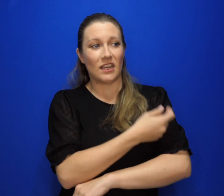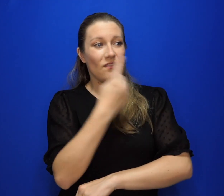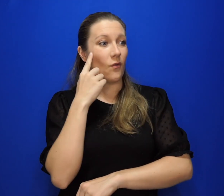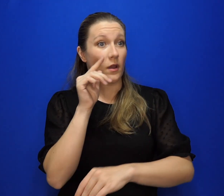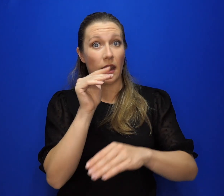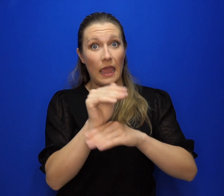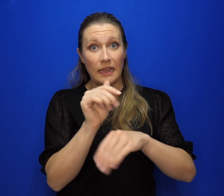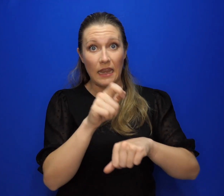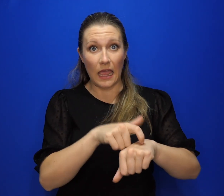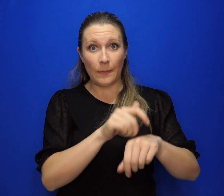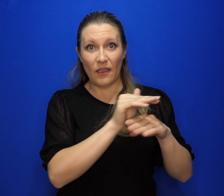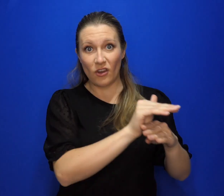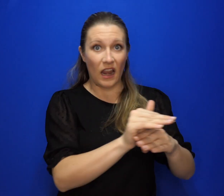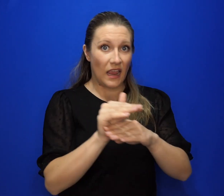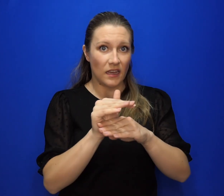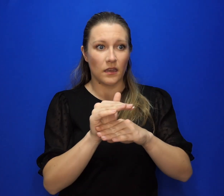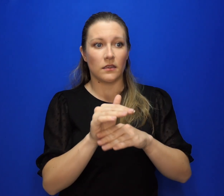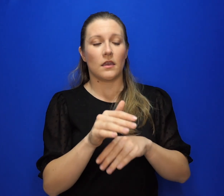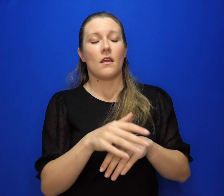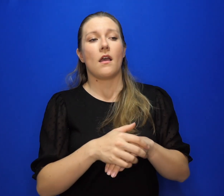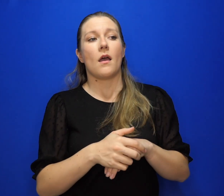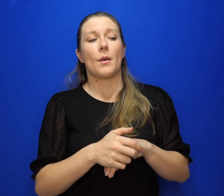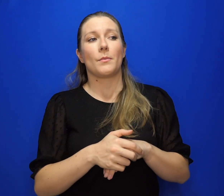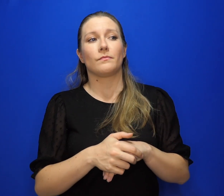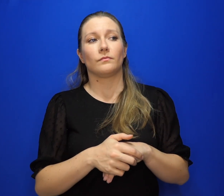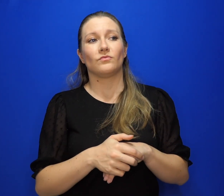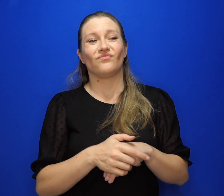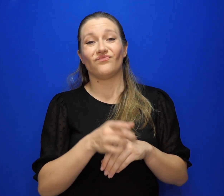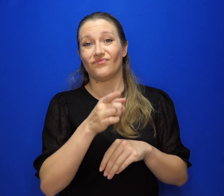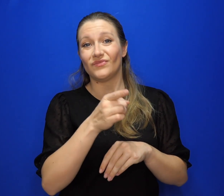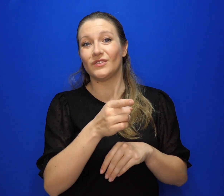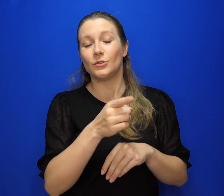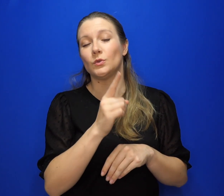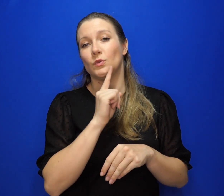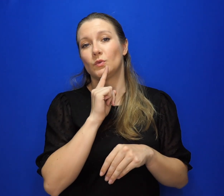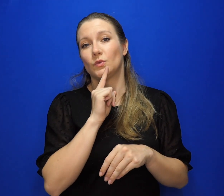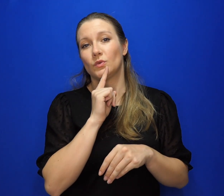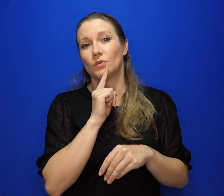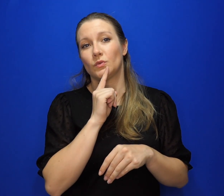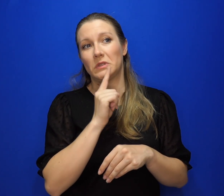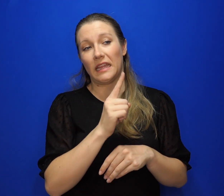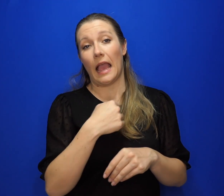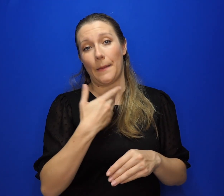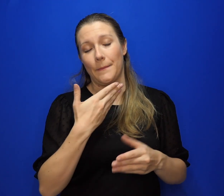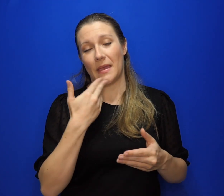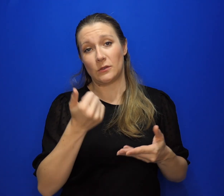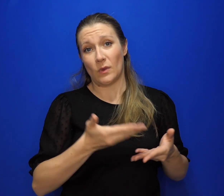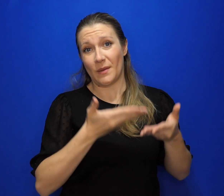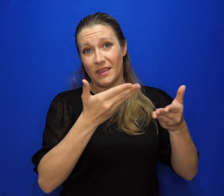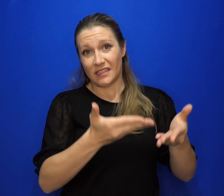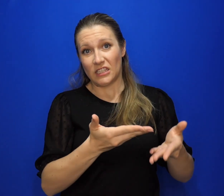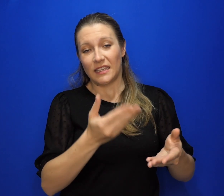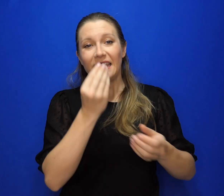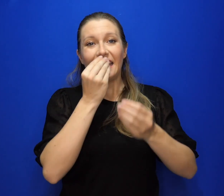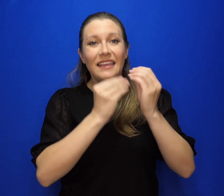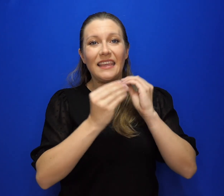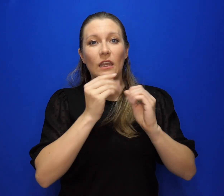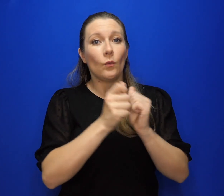at night or, in the evening, you're very likely the best recommendation would be to have an uncovered snack before you